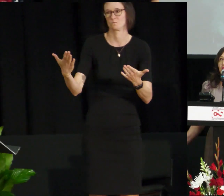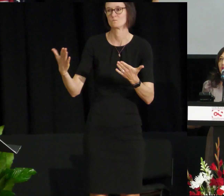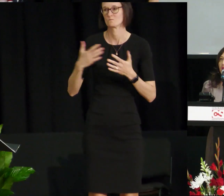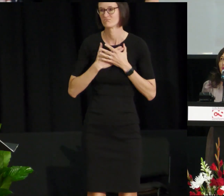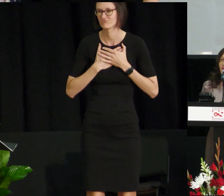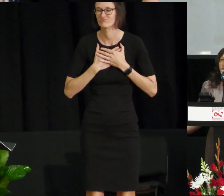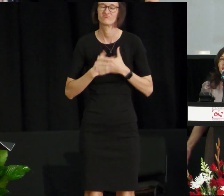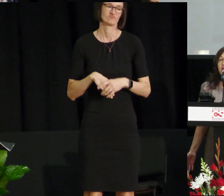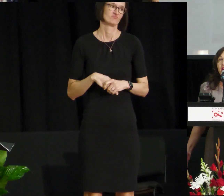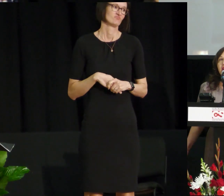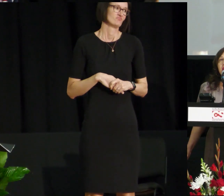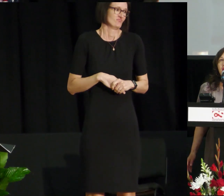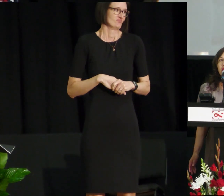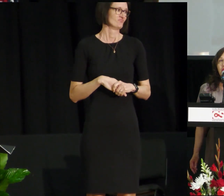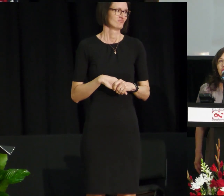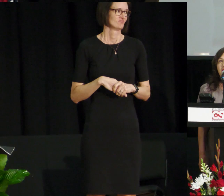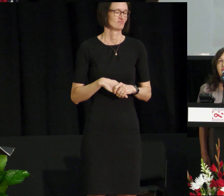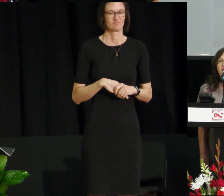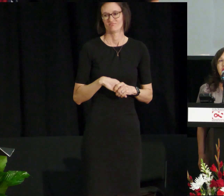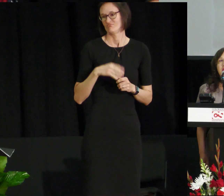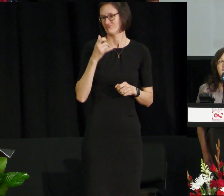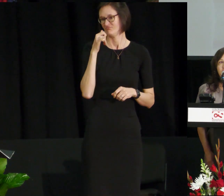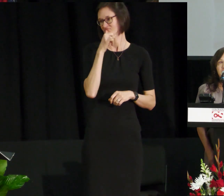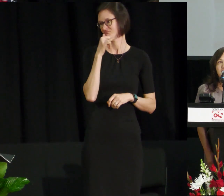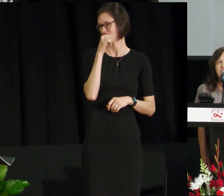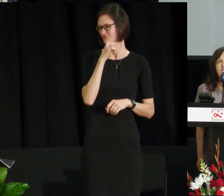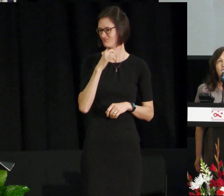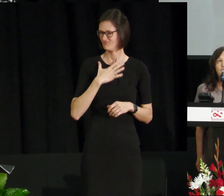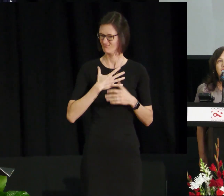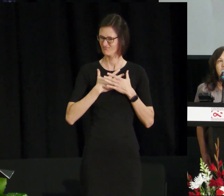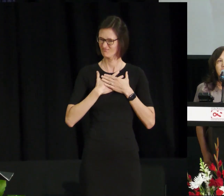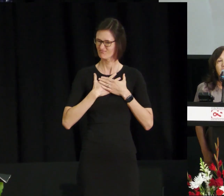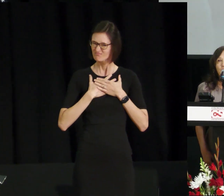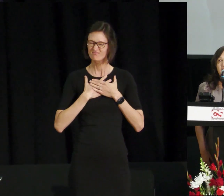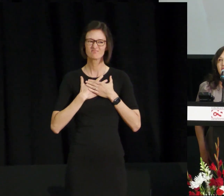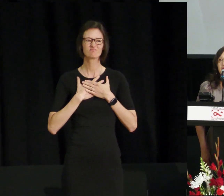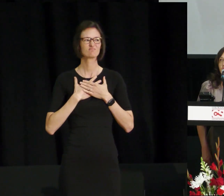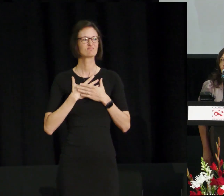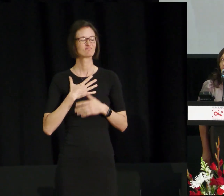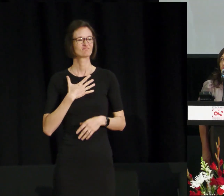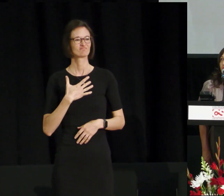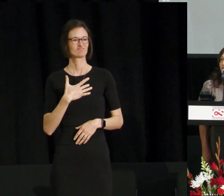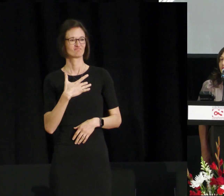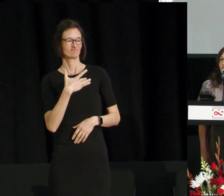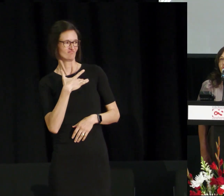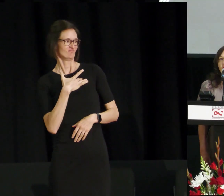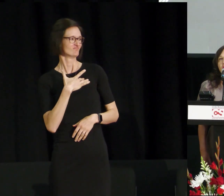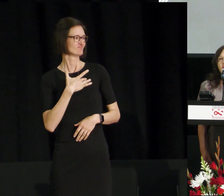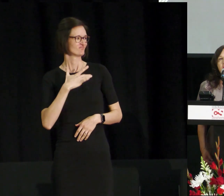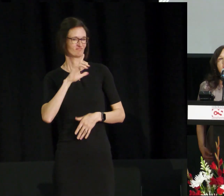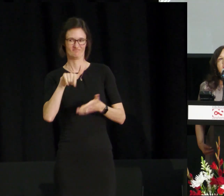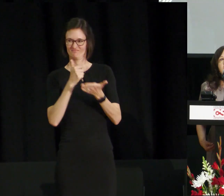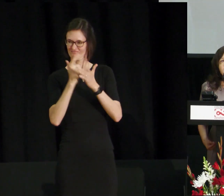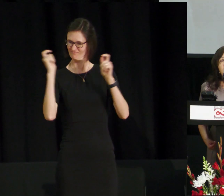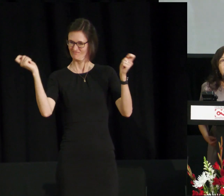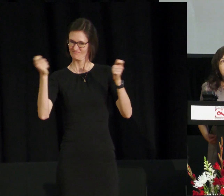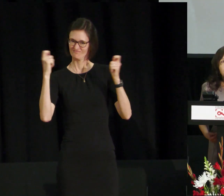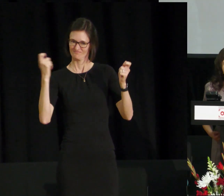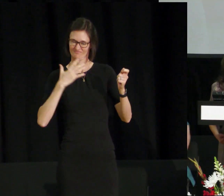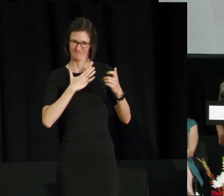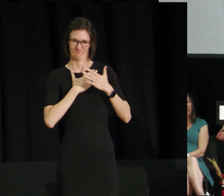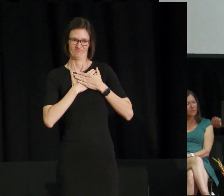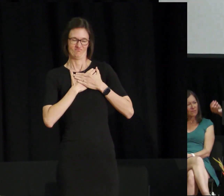I cannot tell you how touched I am with this ceremony You